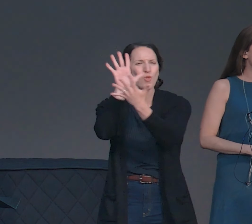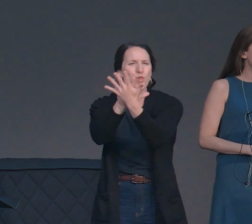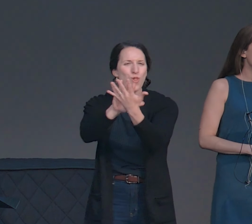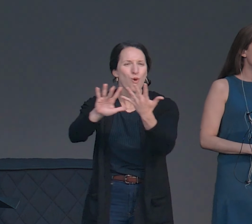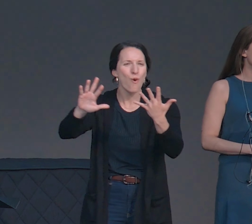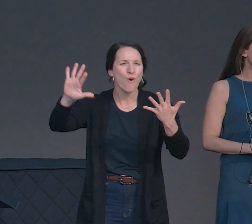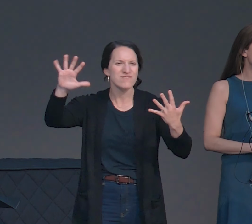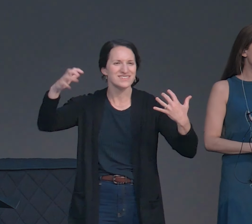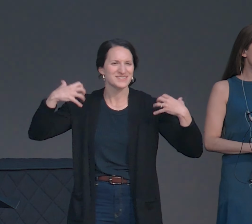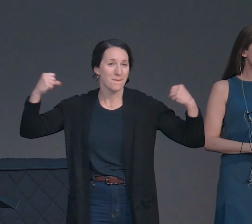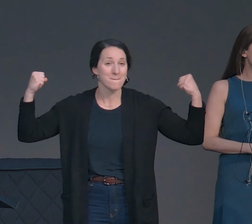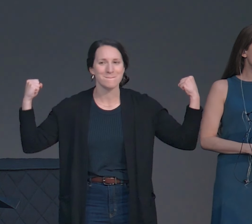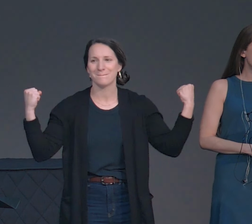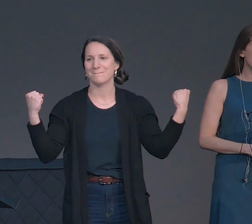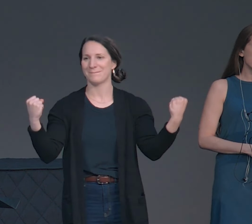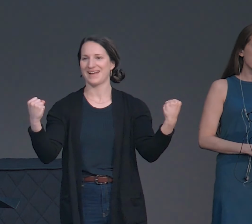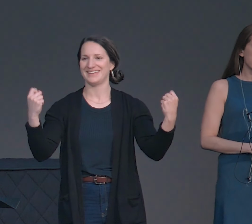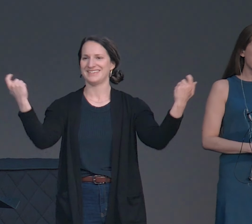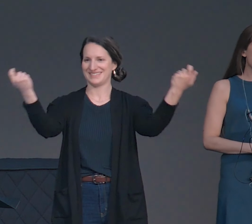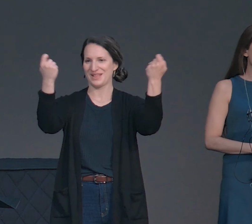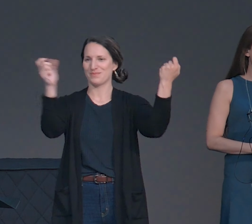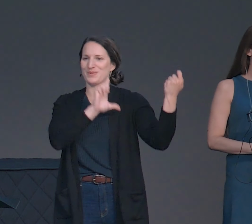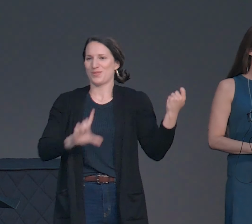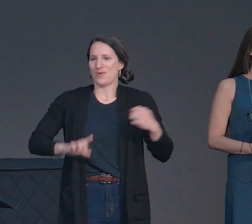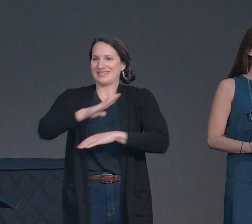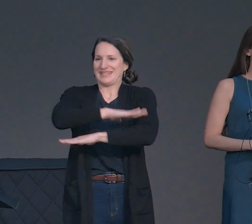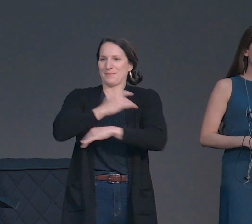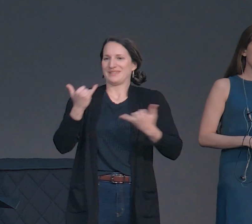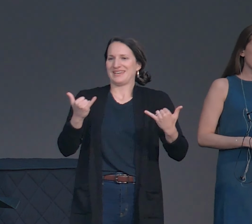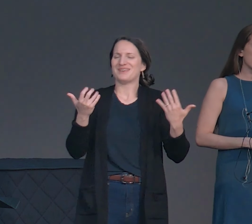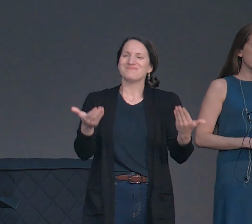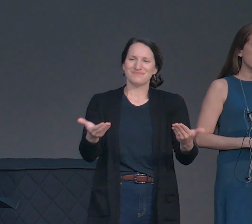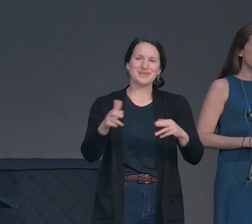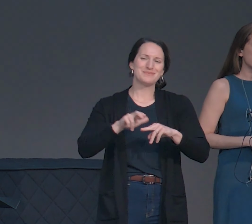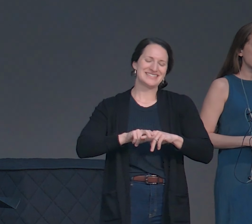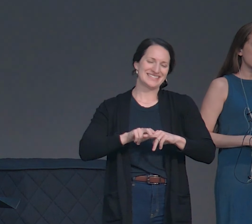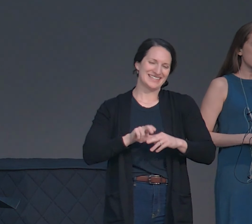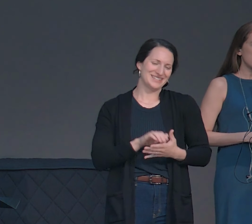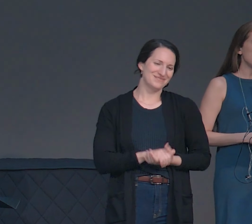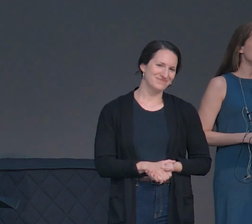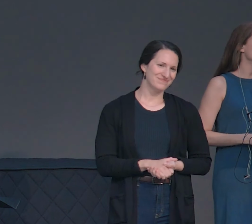get to celebrate communion in today. Please be seated.